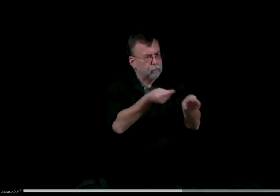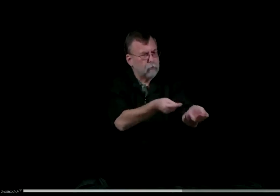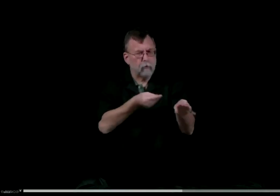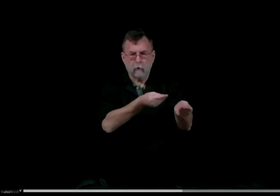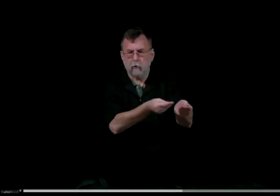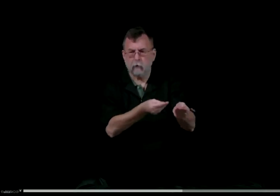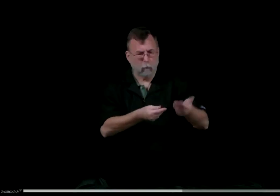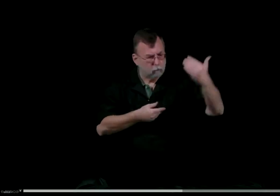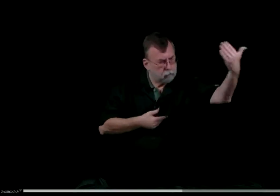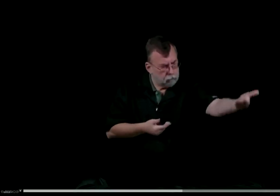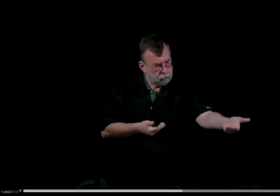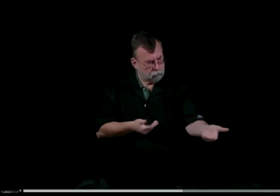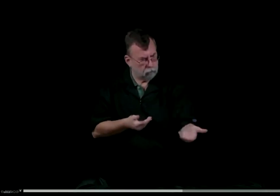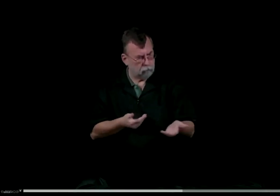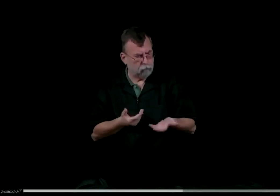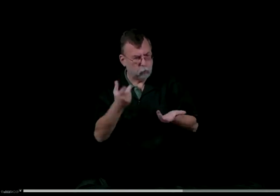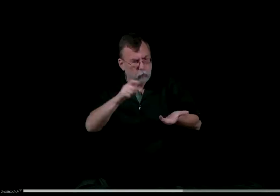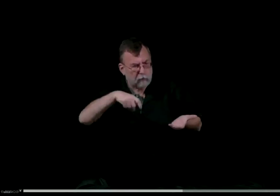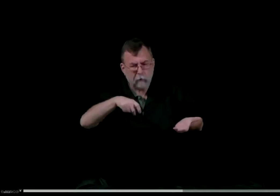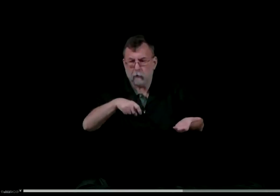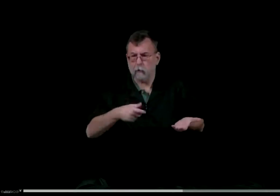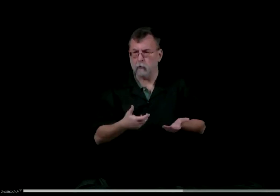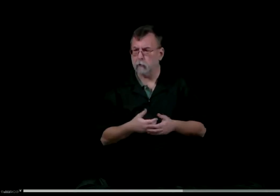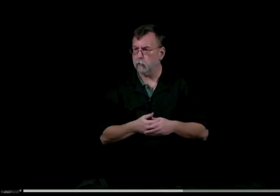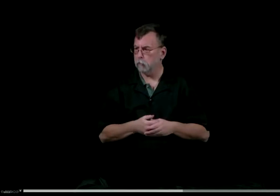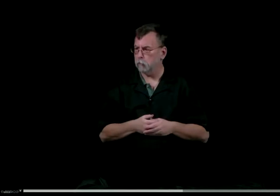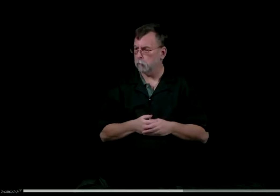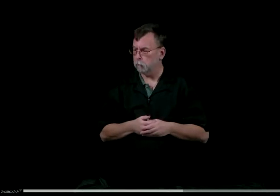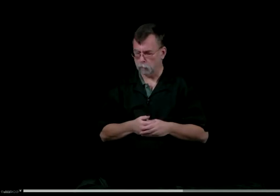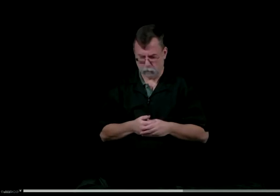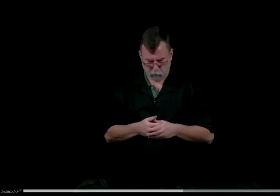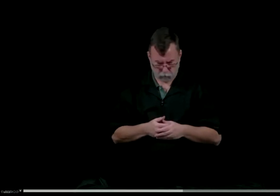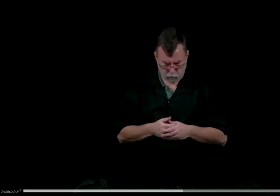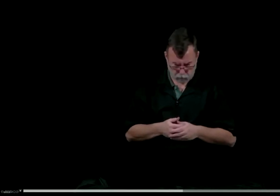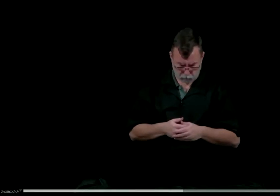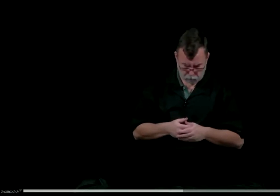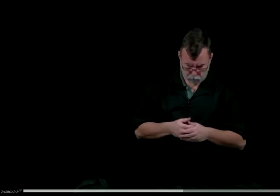Hospitality means to bring people in, feed them, give them what they need.